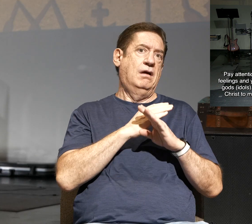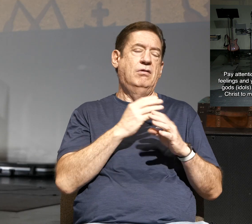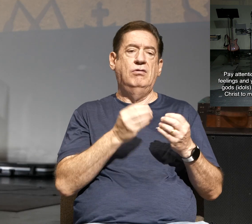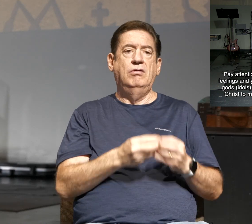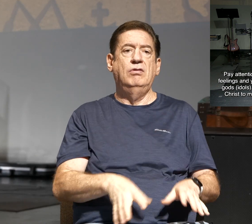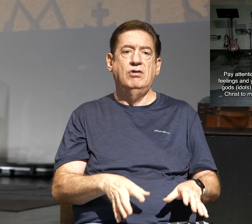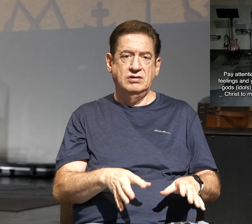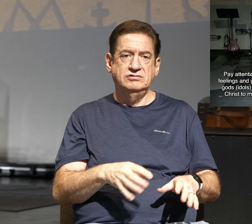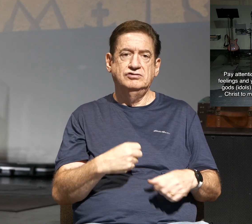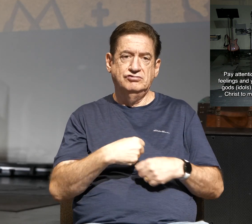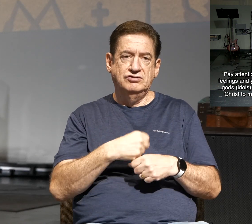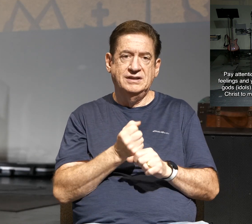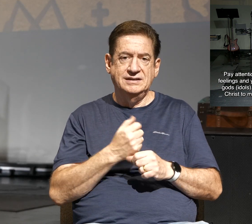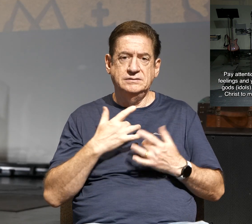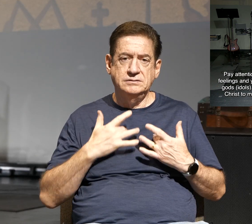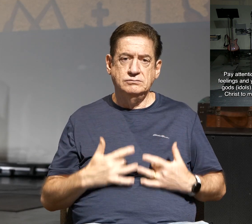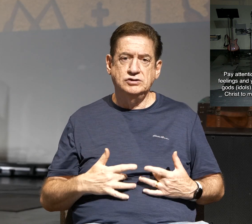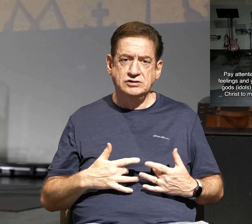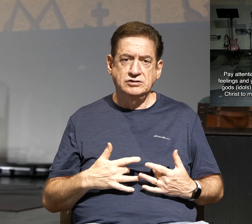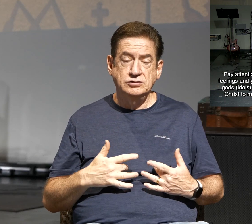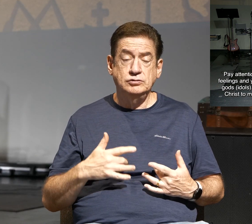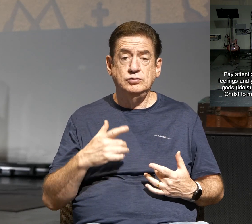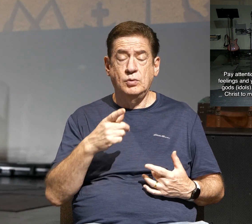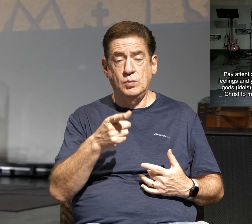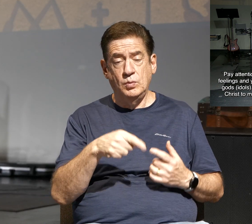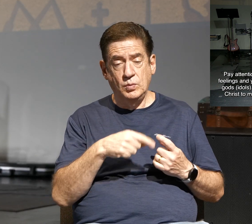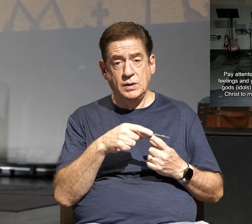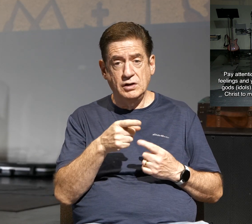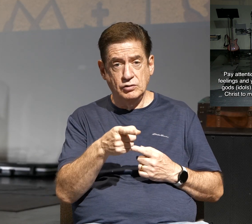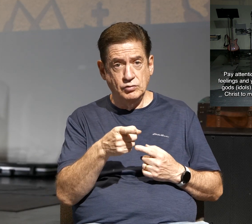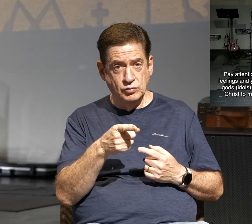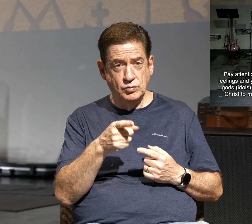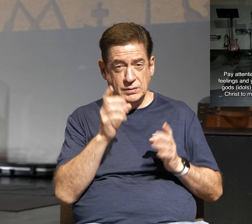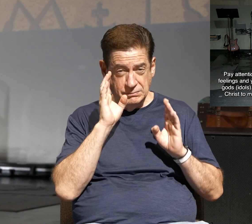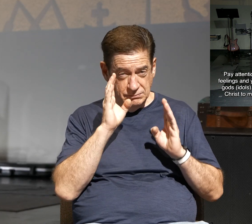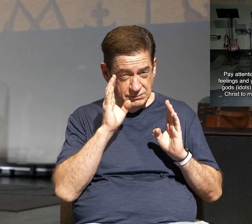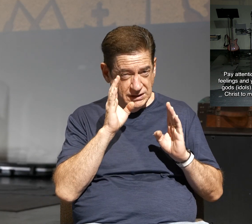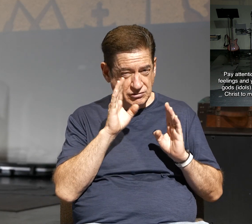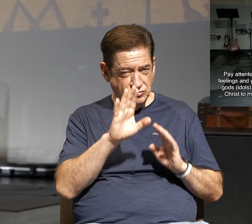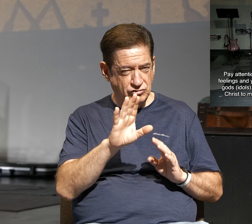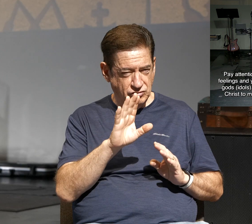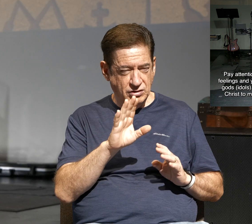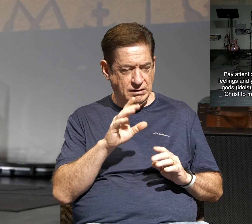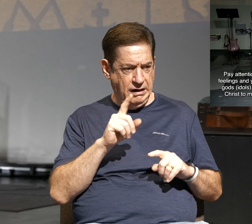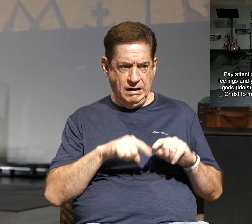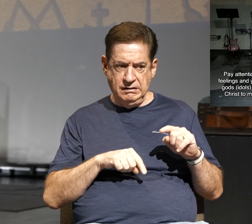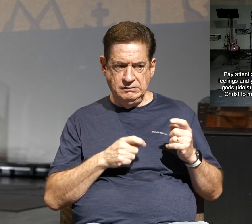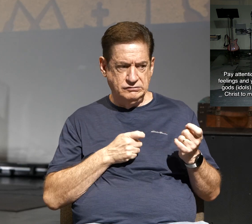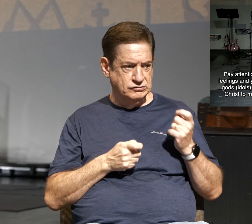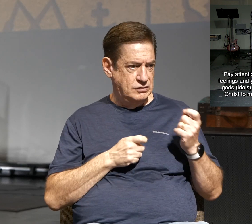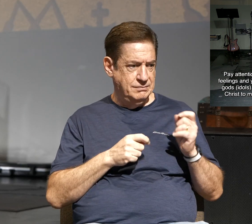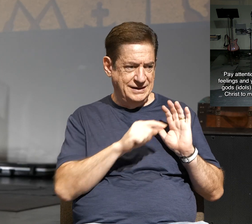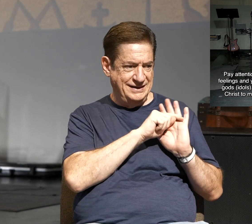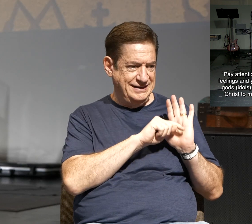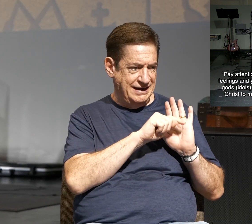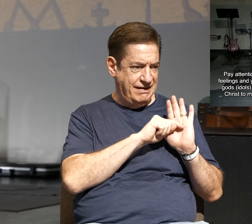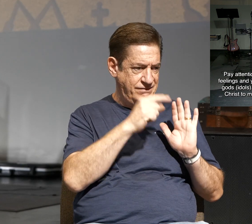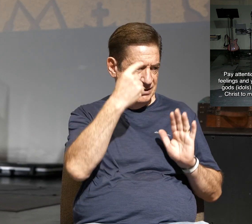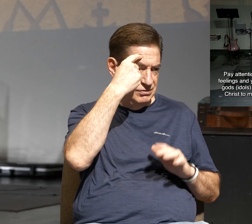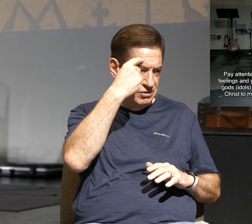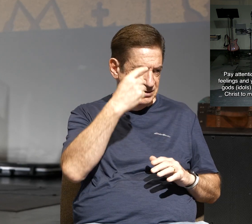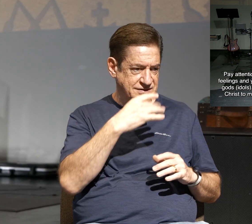which is going to create the depression. And so when you pay attention to your uncontrollable and inconsolable negative thoughts and